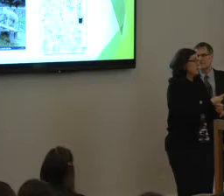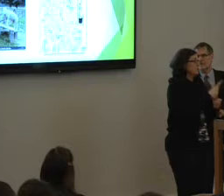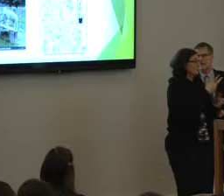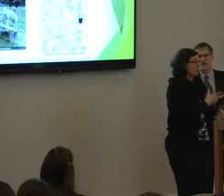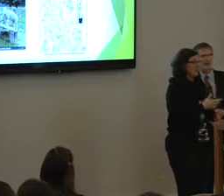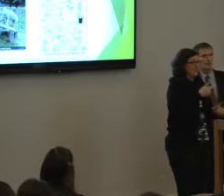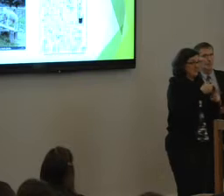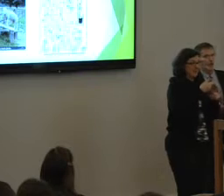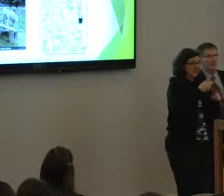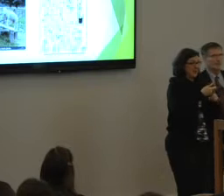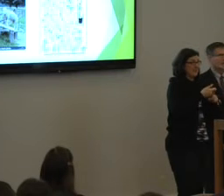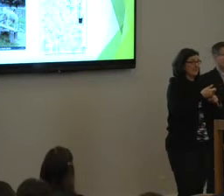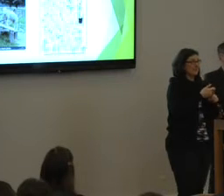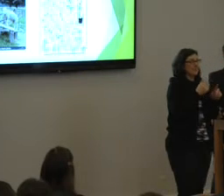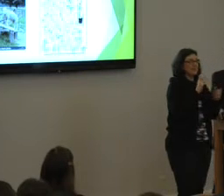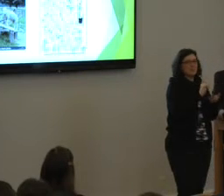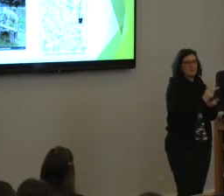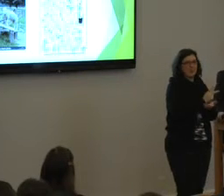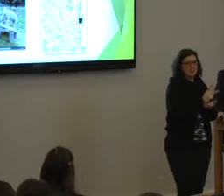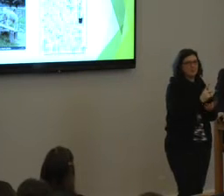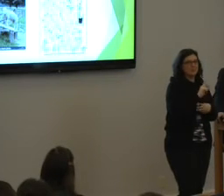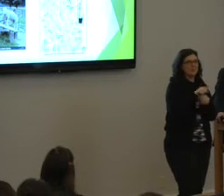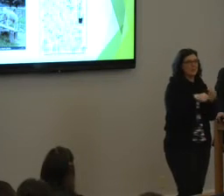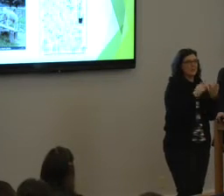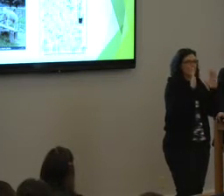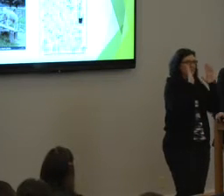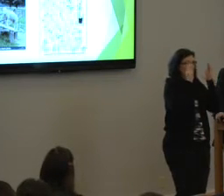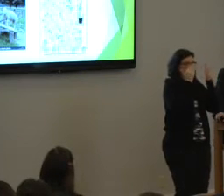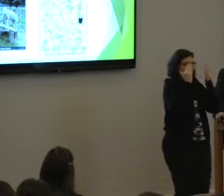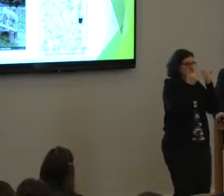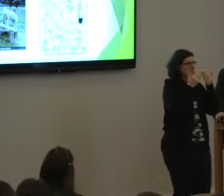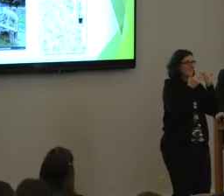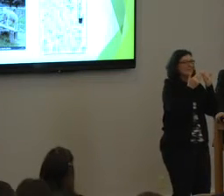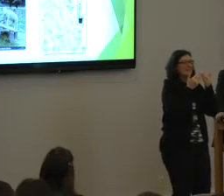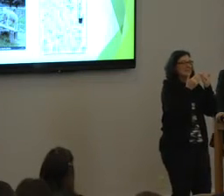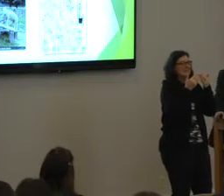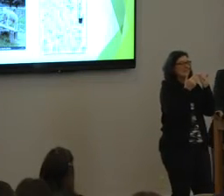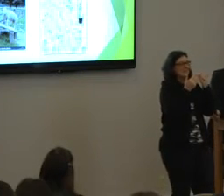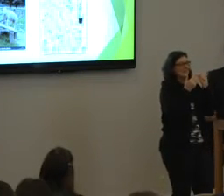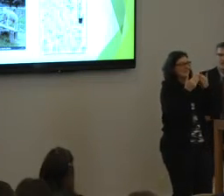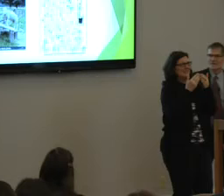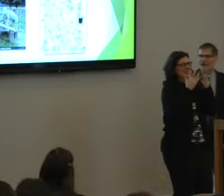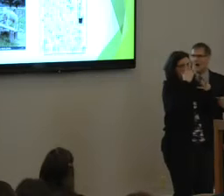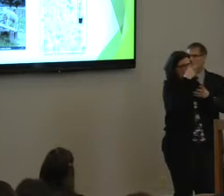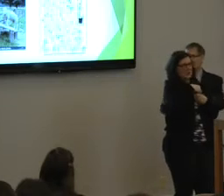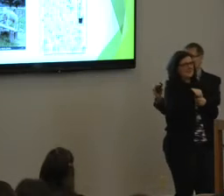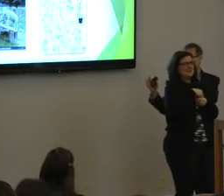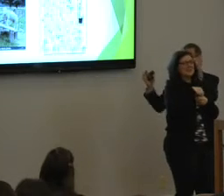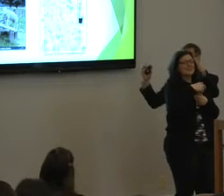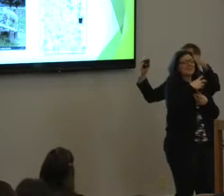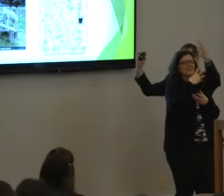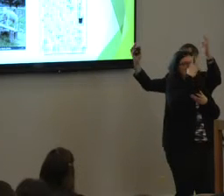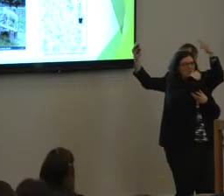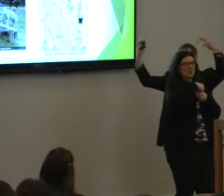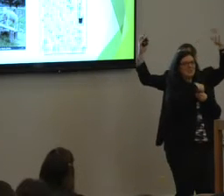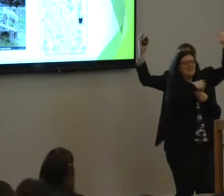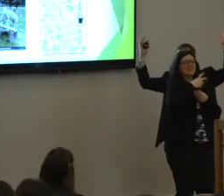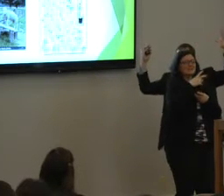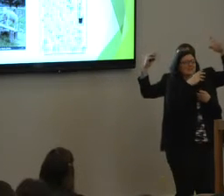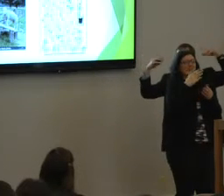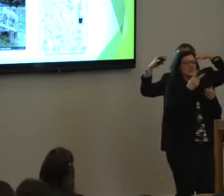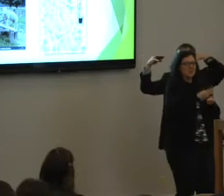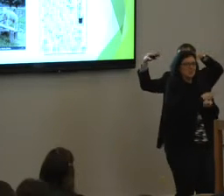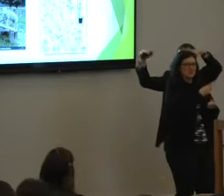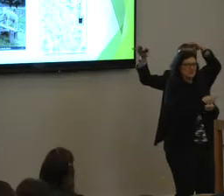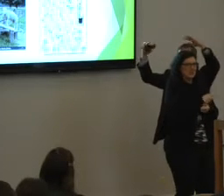is in fact a poem that's about the autistic sheep who decided to go wandering out, and because he wanted, kind of liked